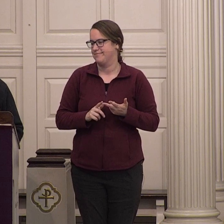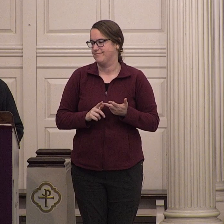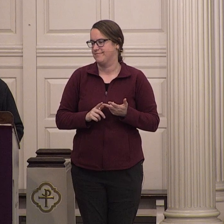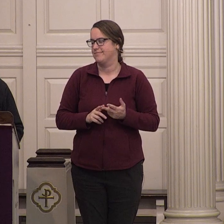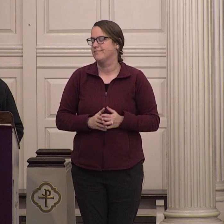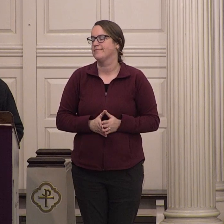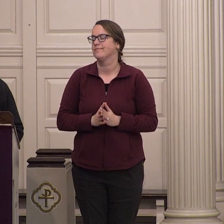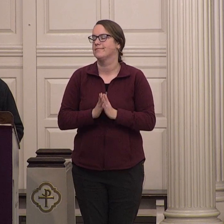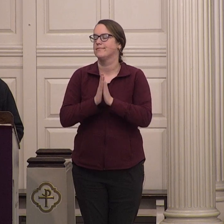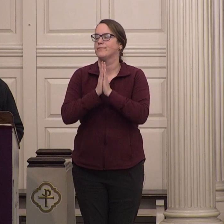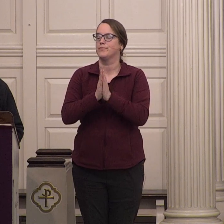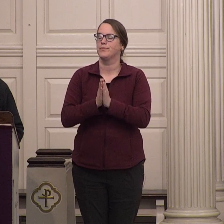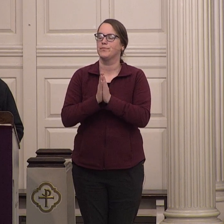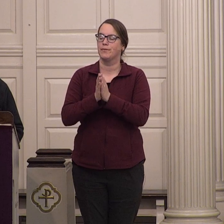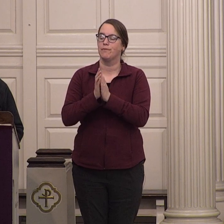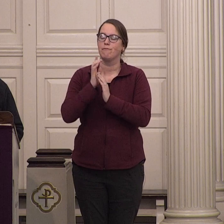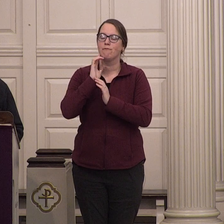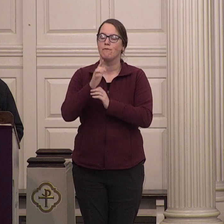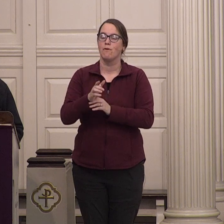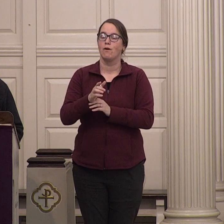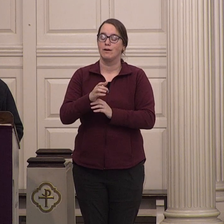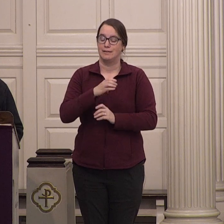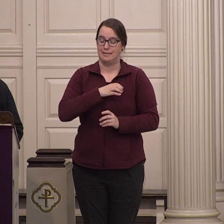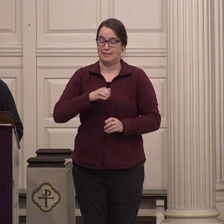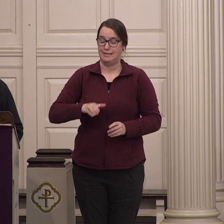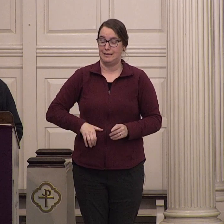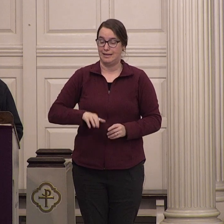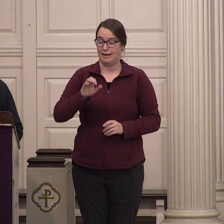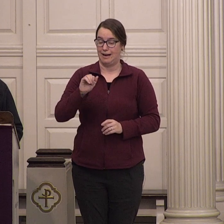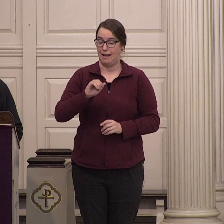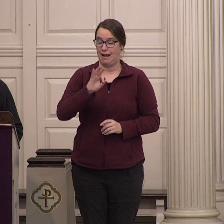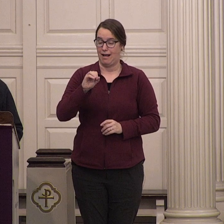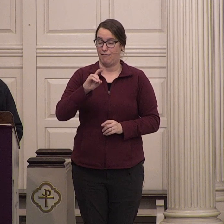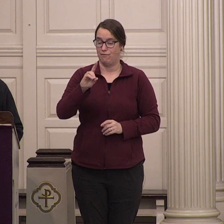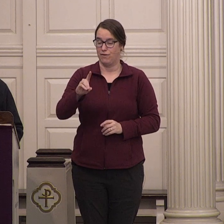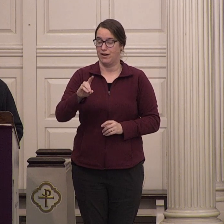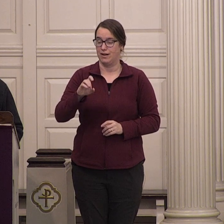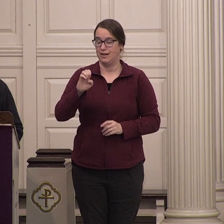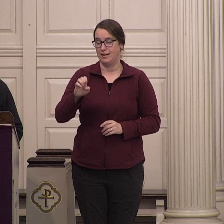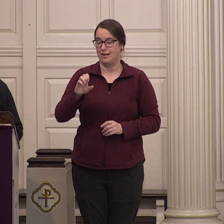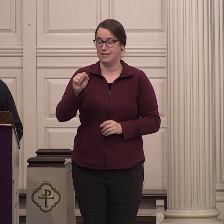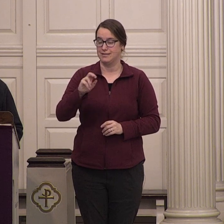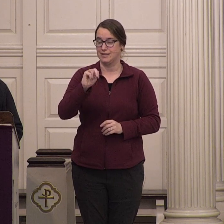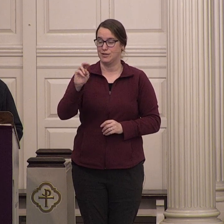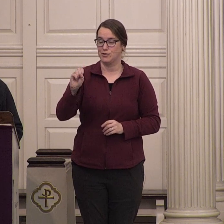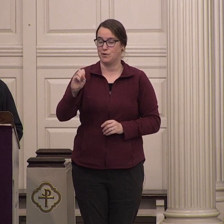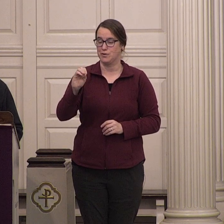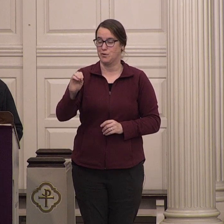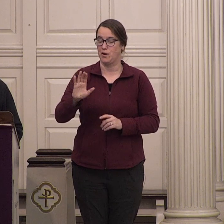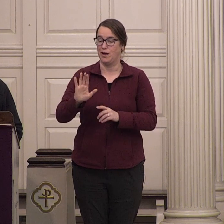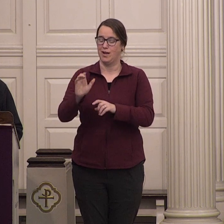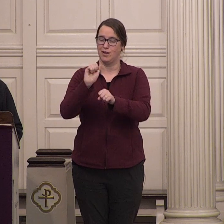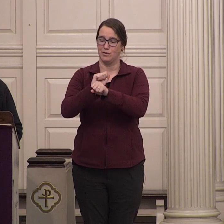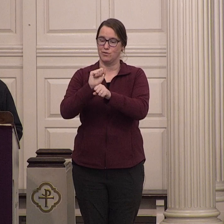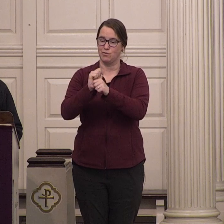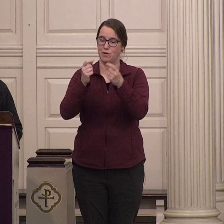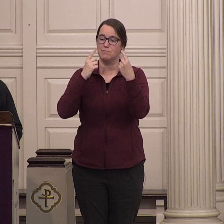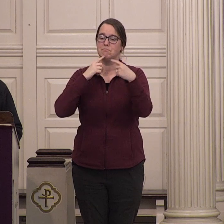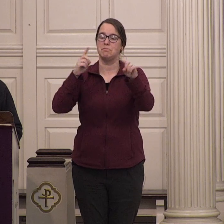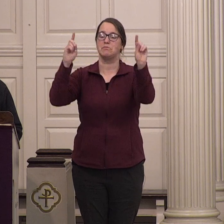For the good works of Deacon Alfred E. Santosuaso, that they may continue to bear fruit for years to come.